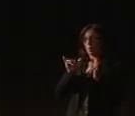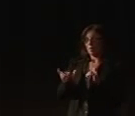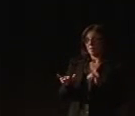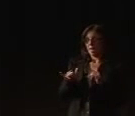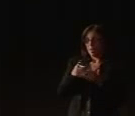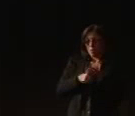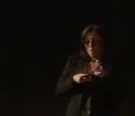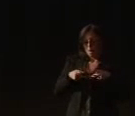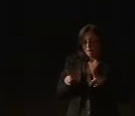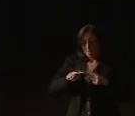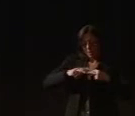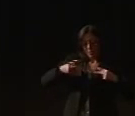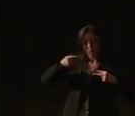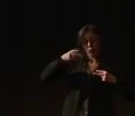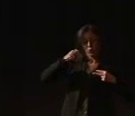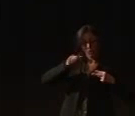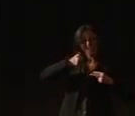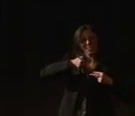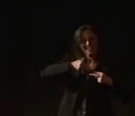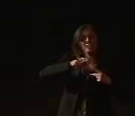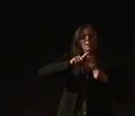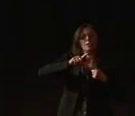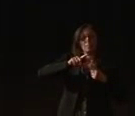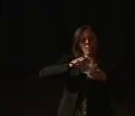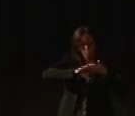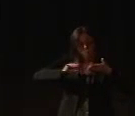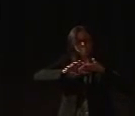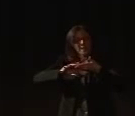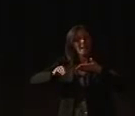replicate is the double helix structure